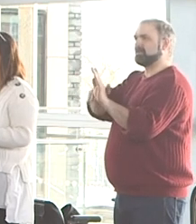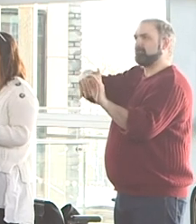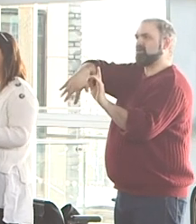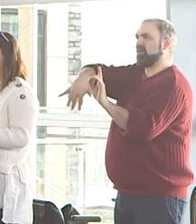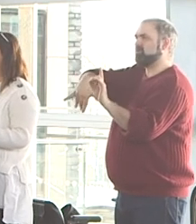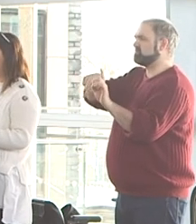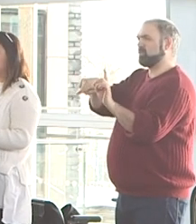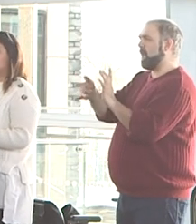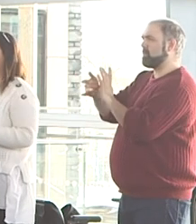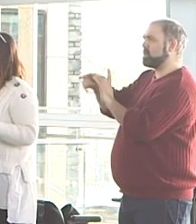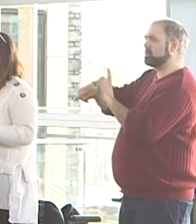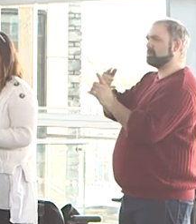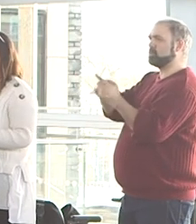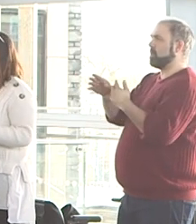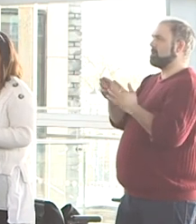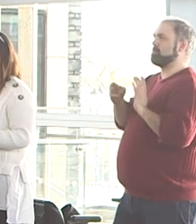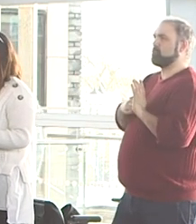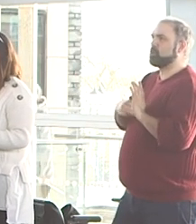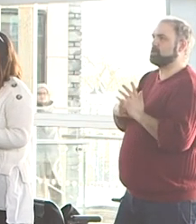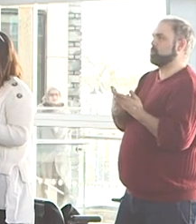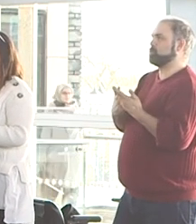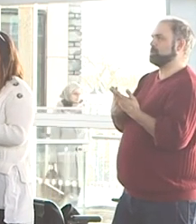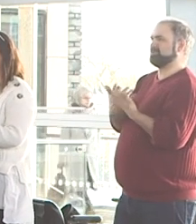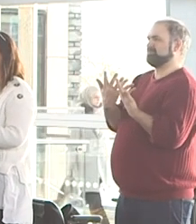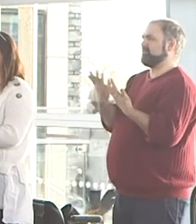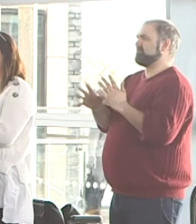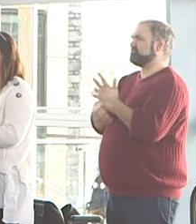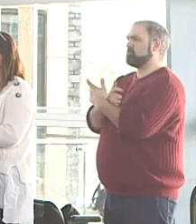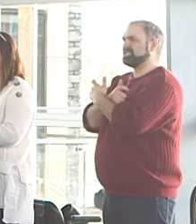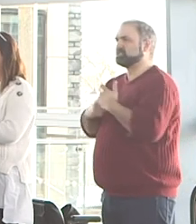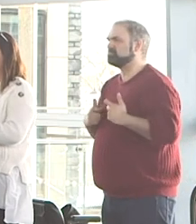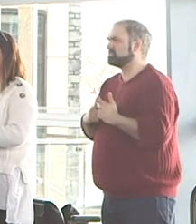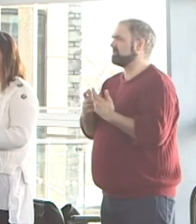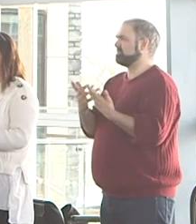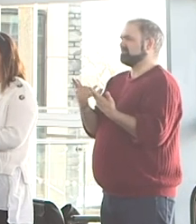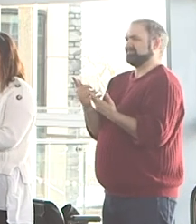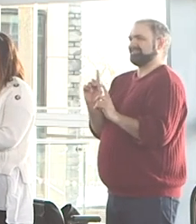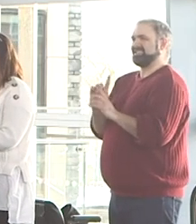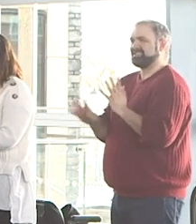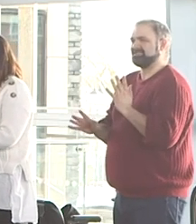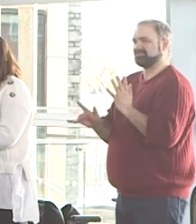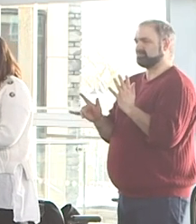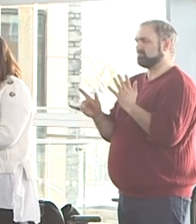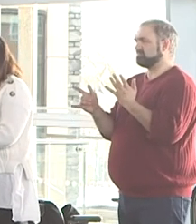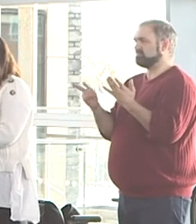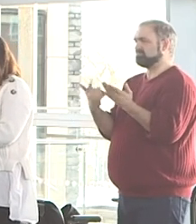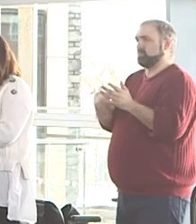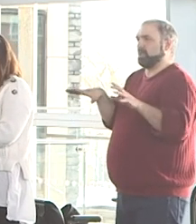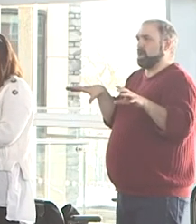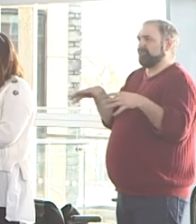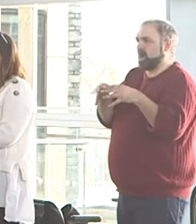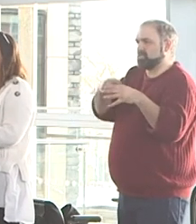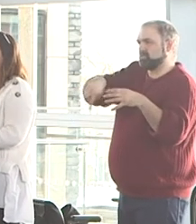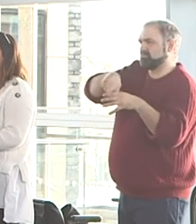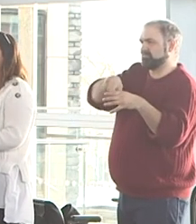as Moroccans, we're seen as Egyptians, and that's it. This is where the box we are being kind of confined